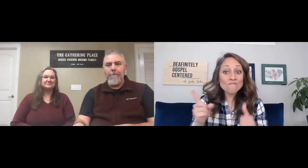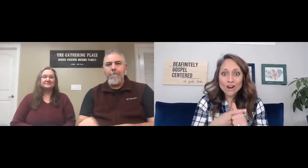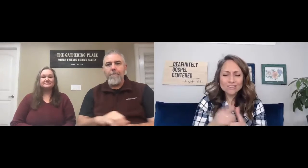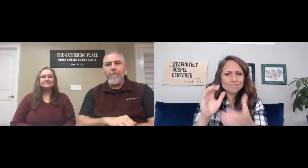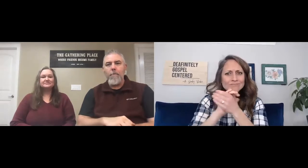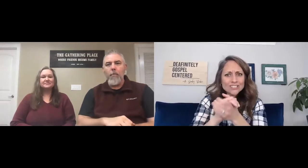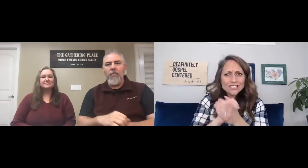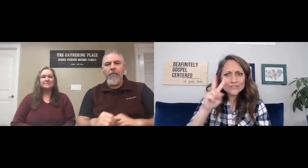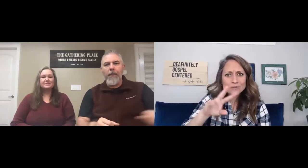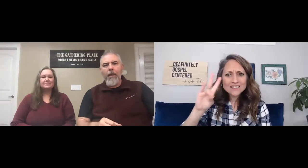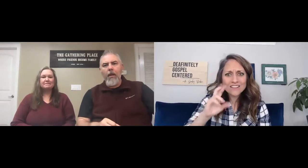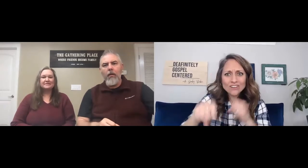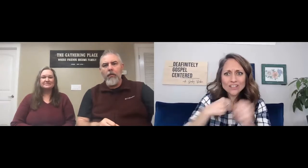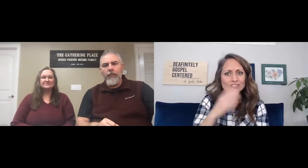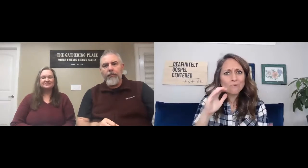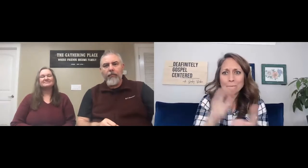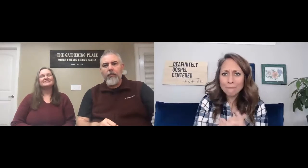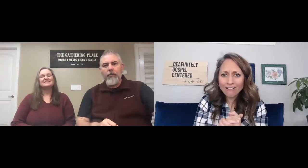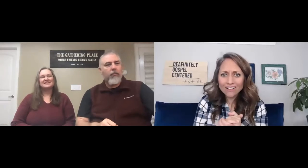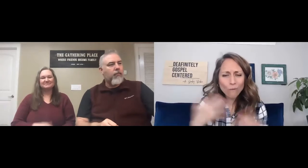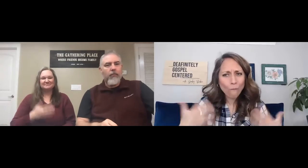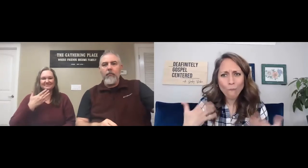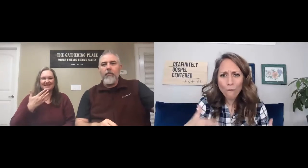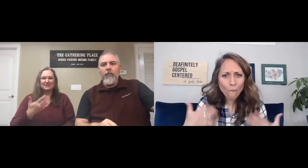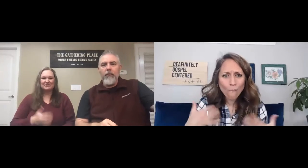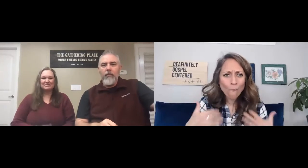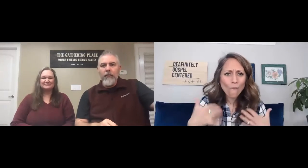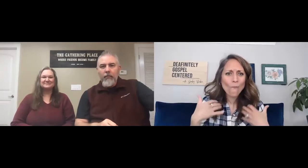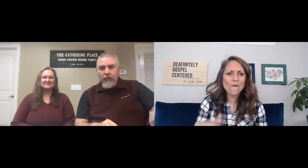Well, first, congratulations on 27 years of marriage. Thank you.